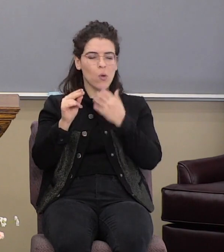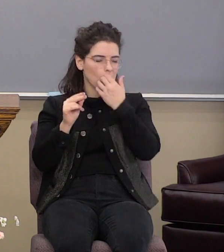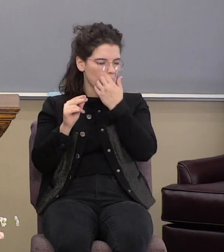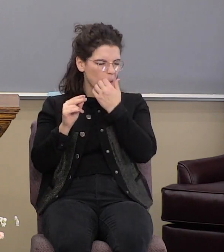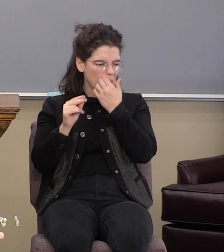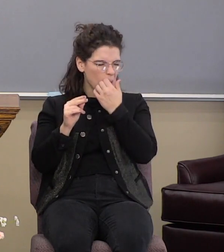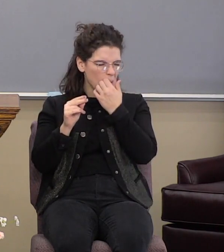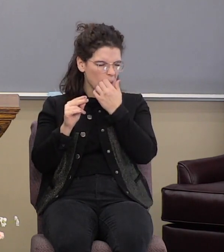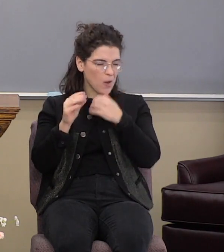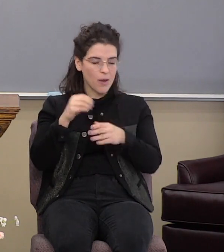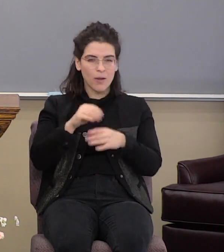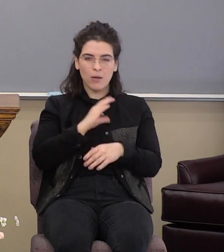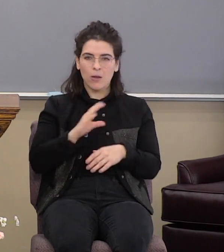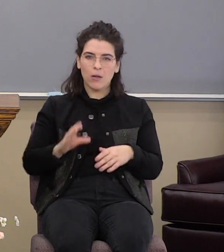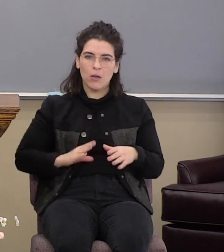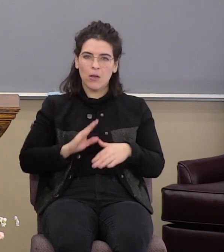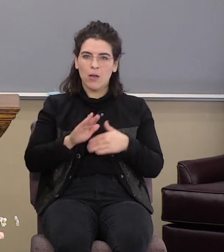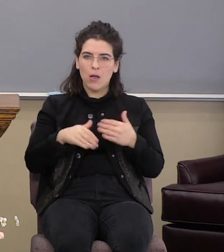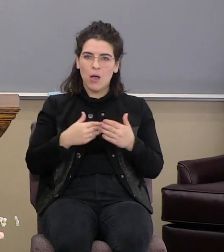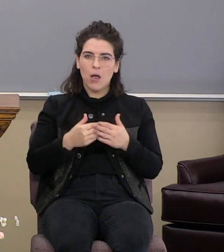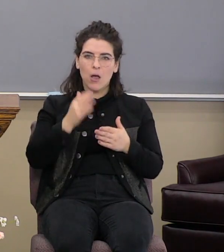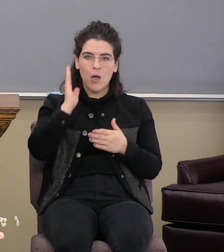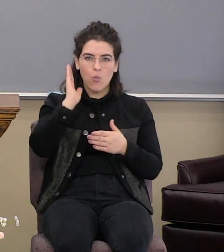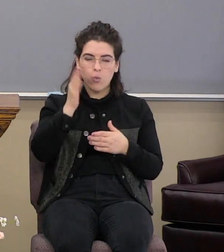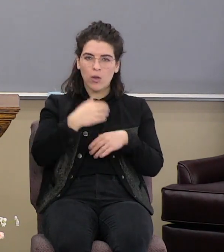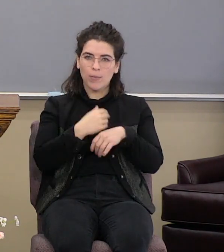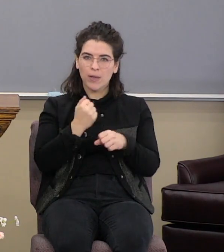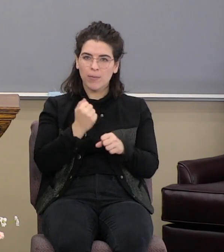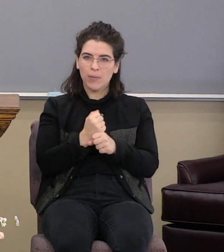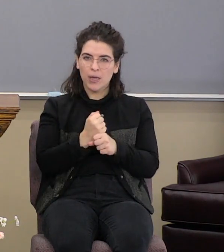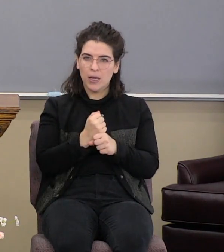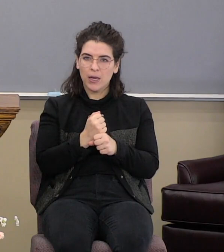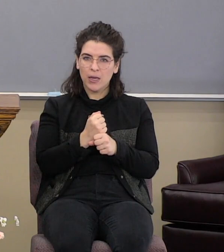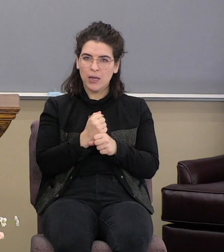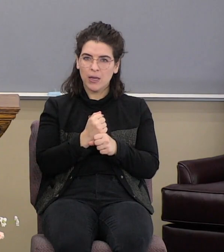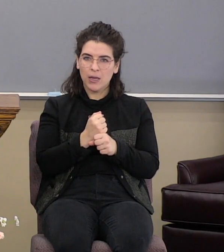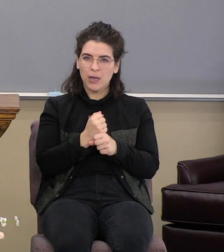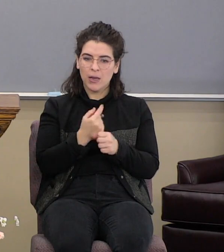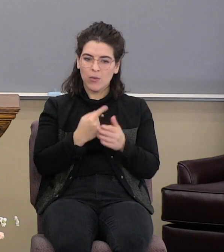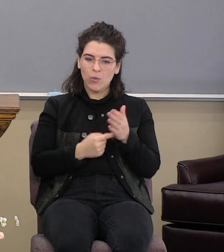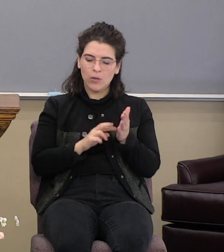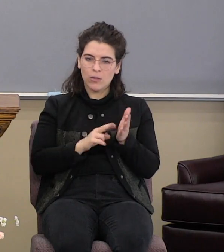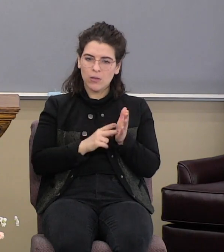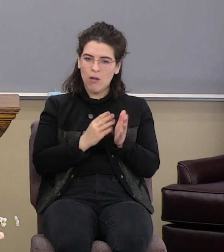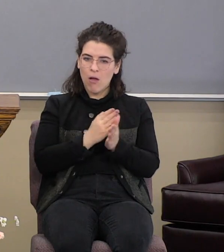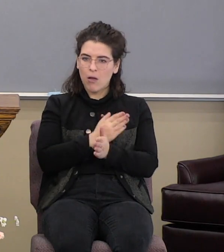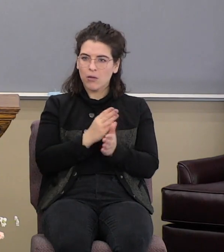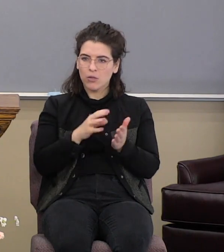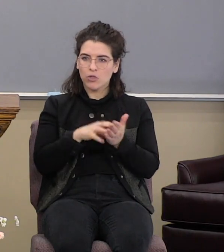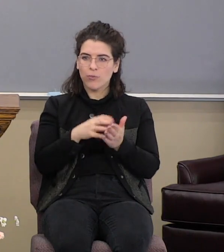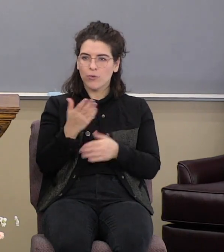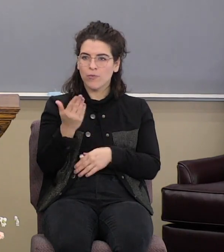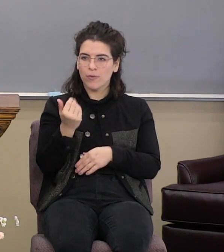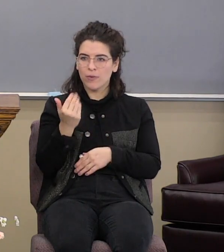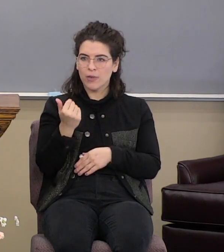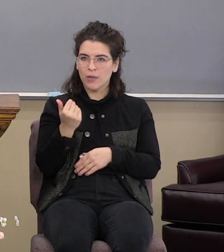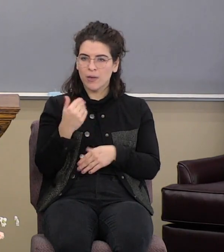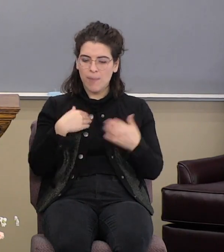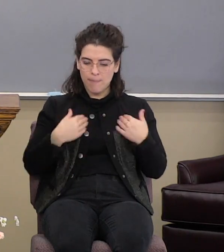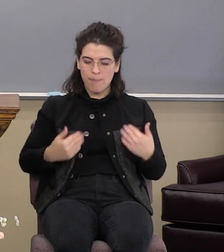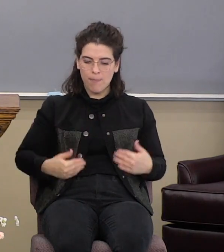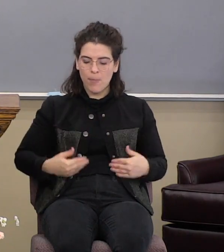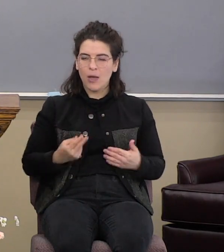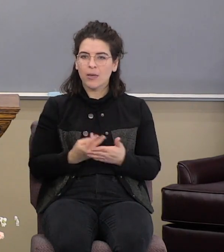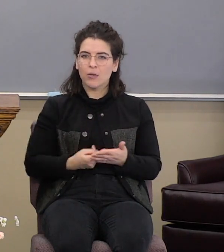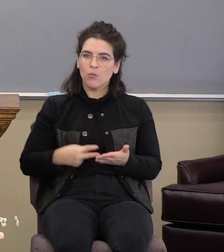In Christ all shall be what? Made. And what's the context of chapter 15? Bodily